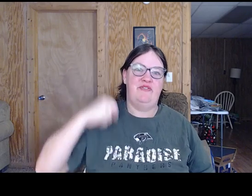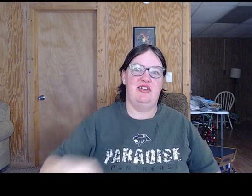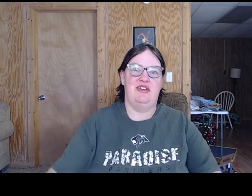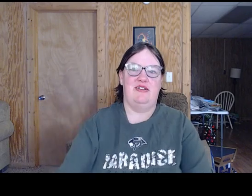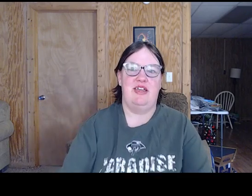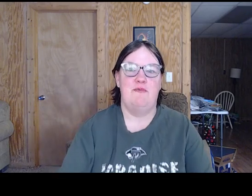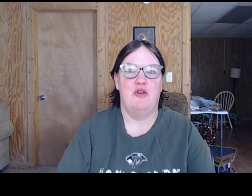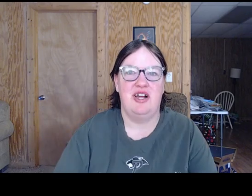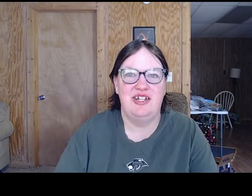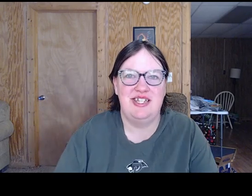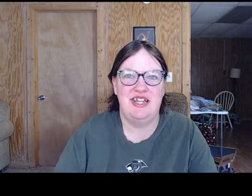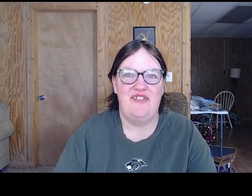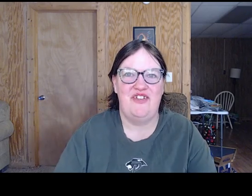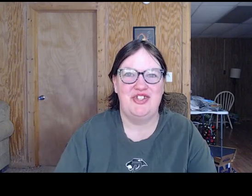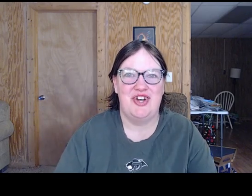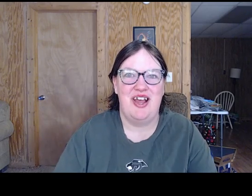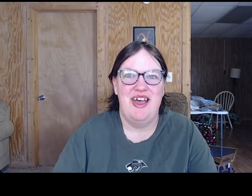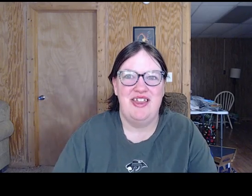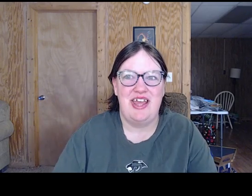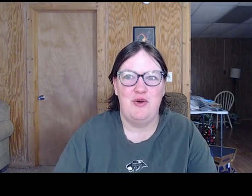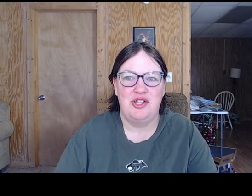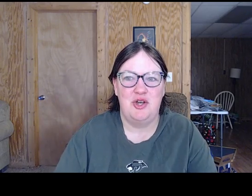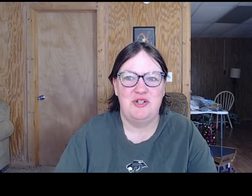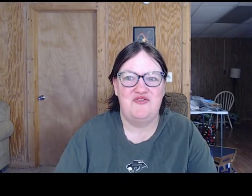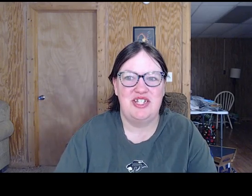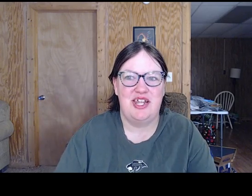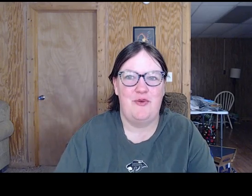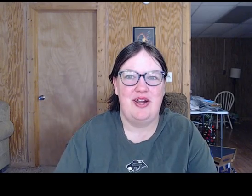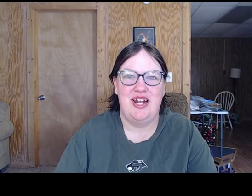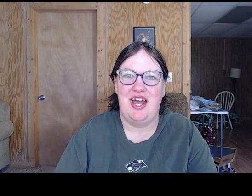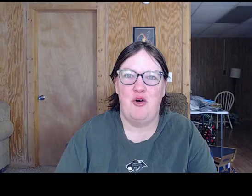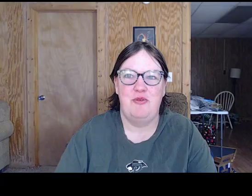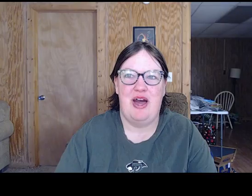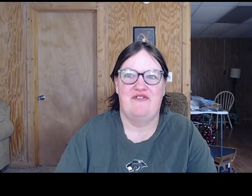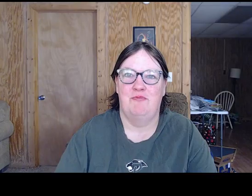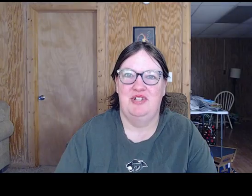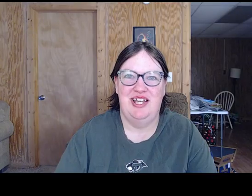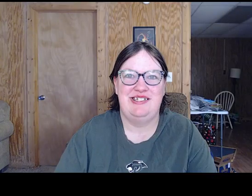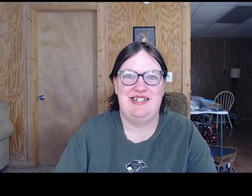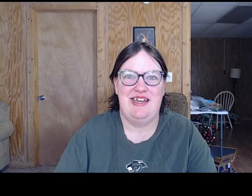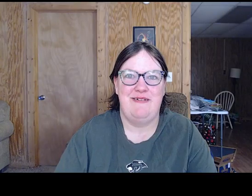to get more content in the future. Thank you all so much for sticking around, and I hope you have a blessed day.